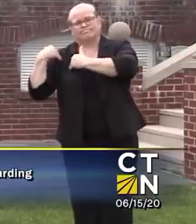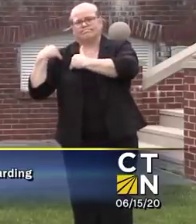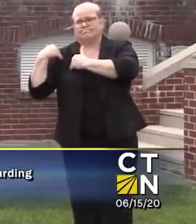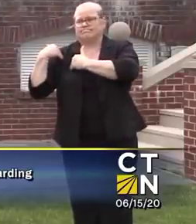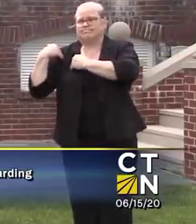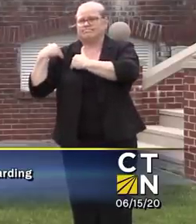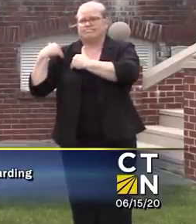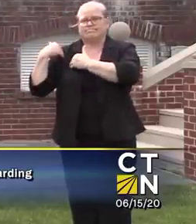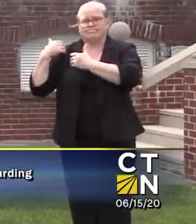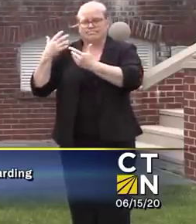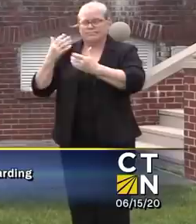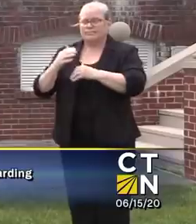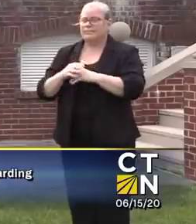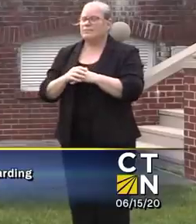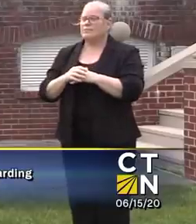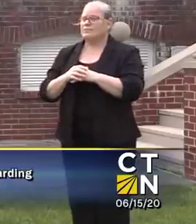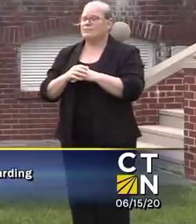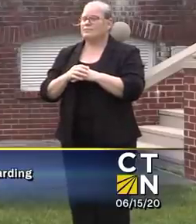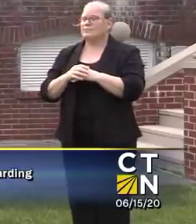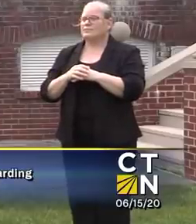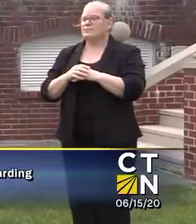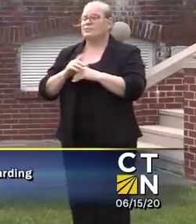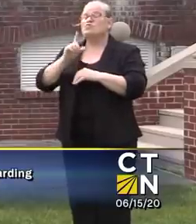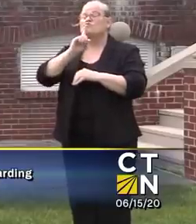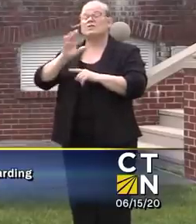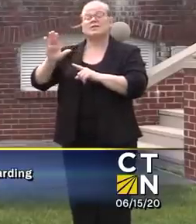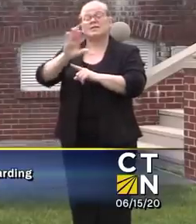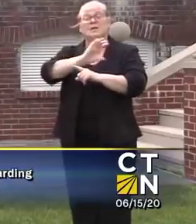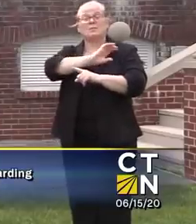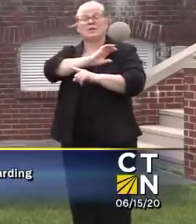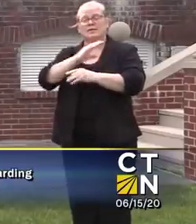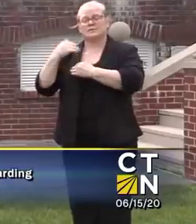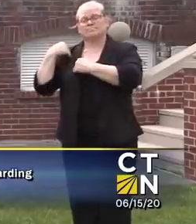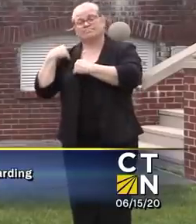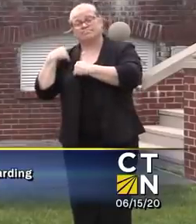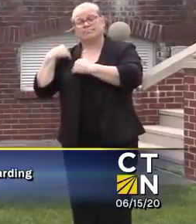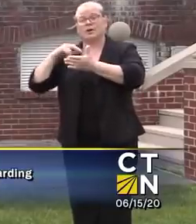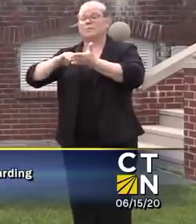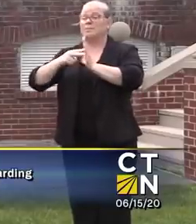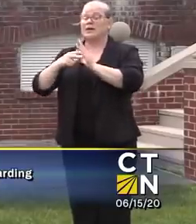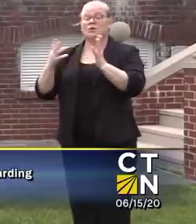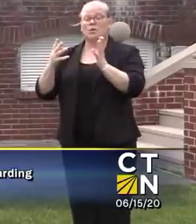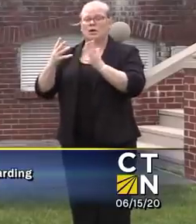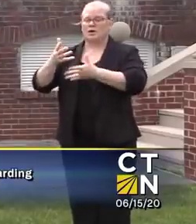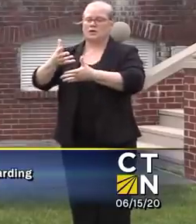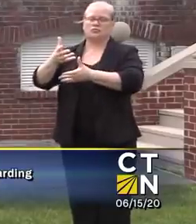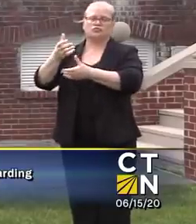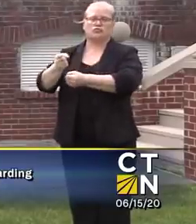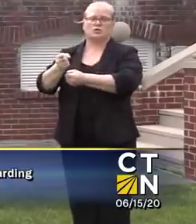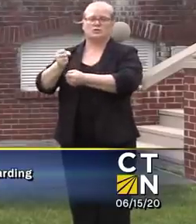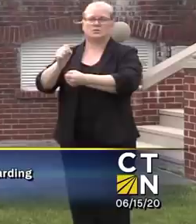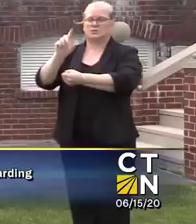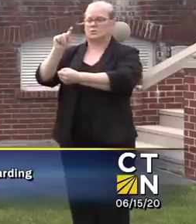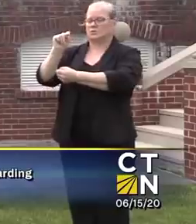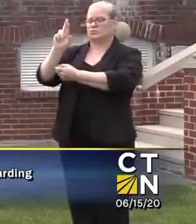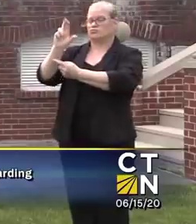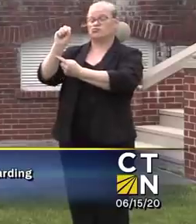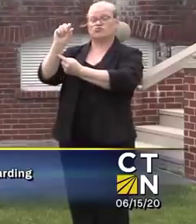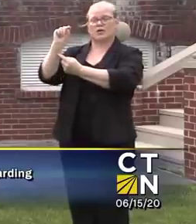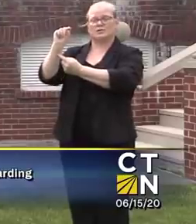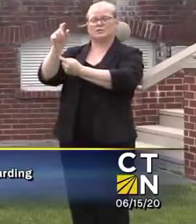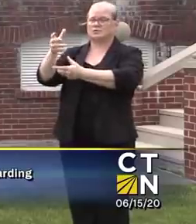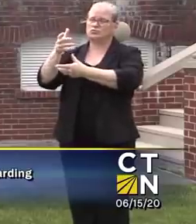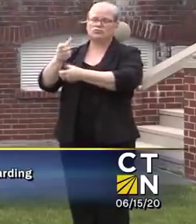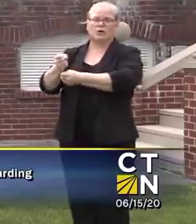police accountability is about trust, and good police work doesn't work without trust. And trust doesn't